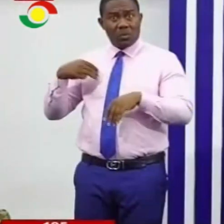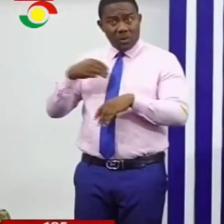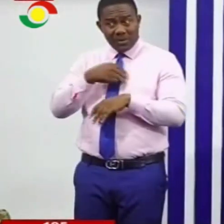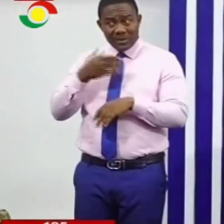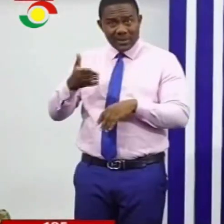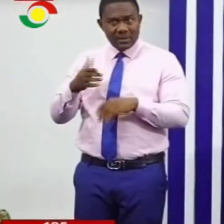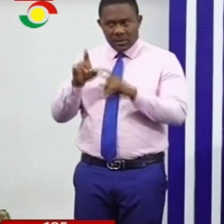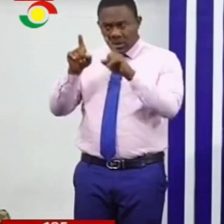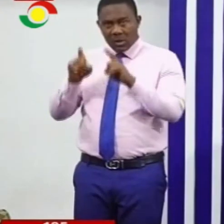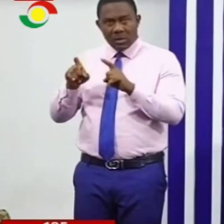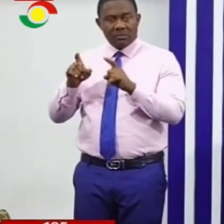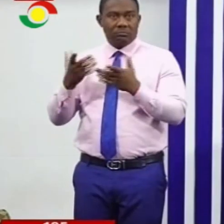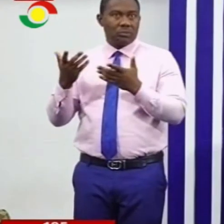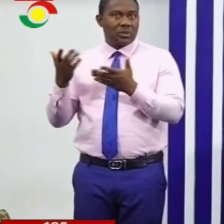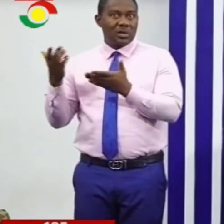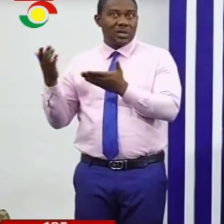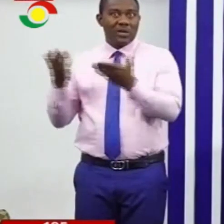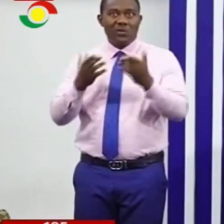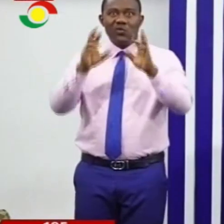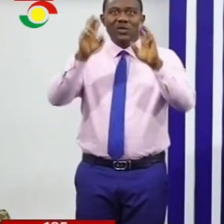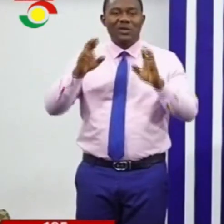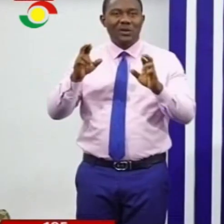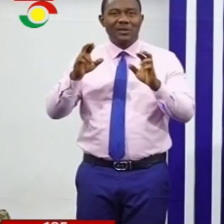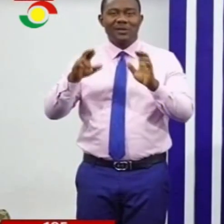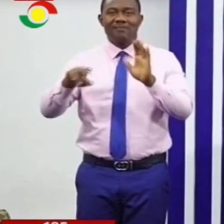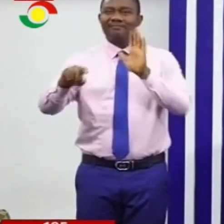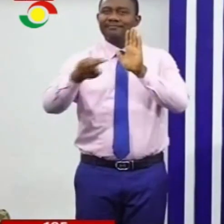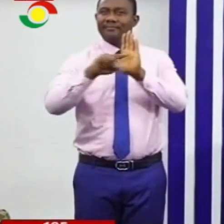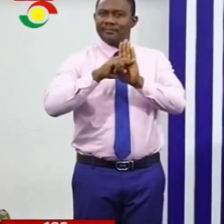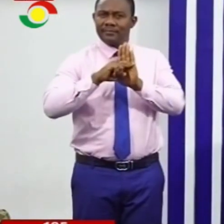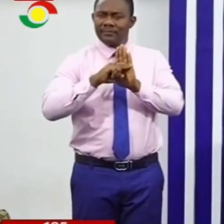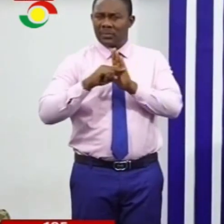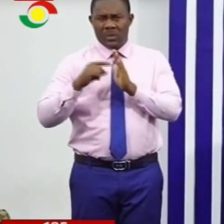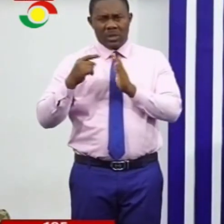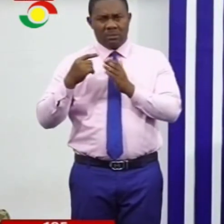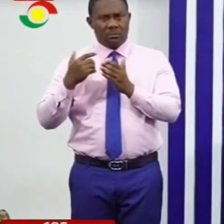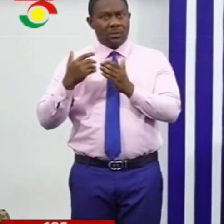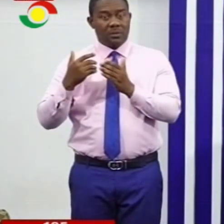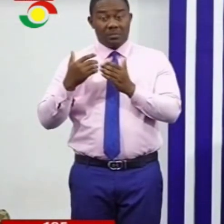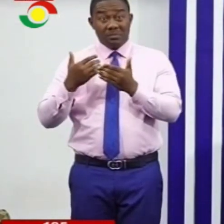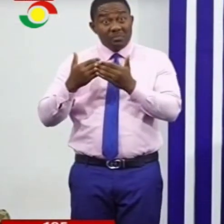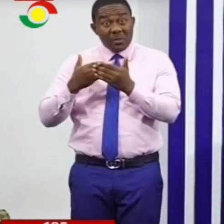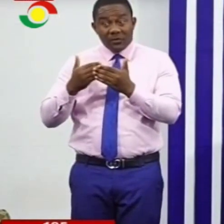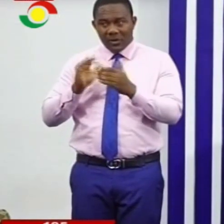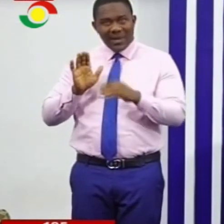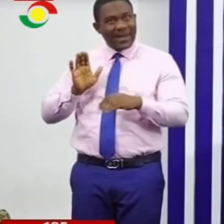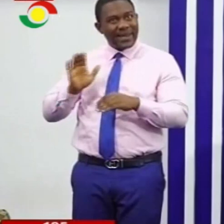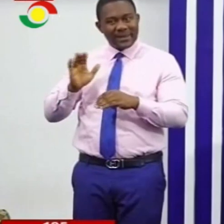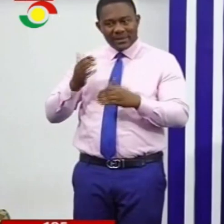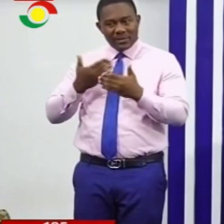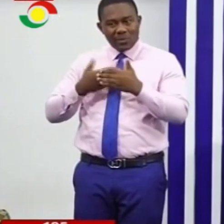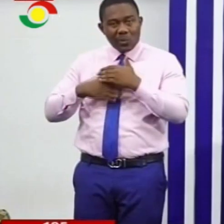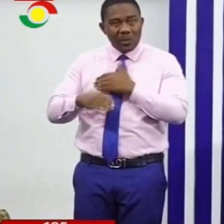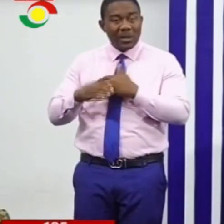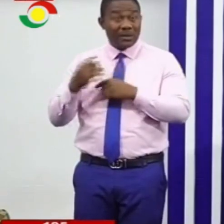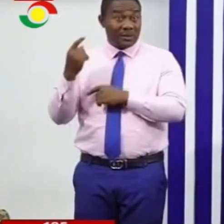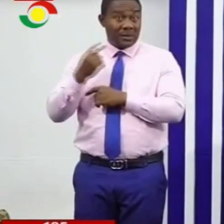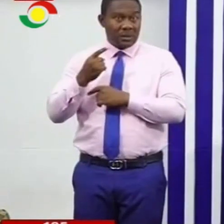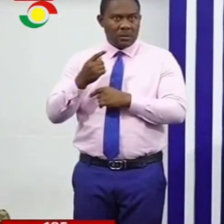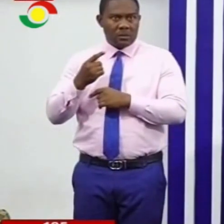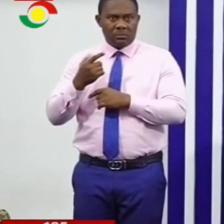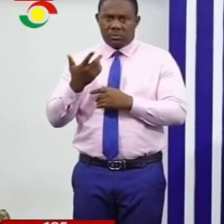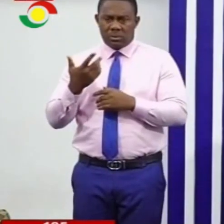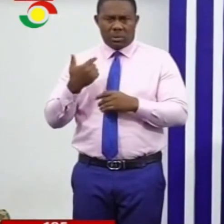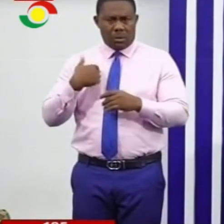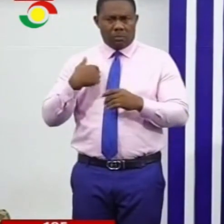That all the tests came back negative. A day after his birthday, we continued to test people in the secretariat, including myself, because we